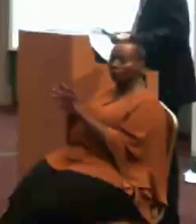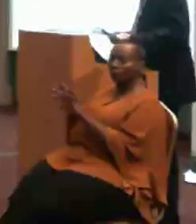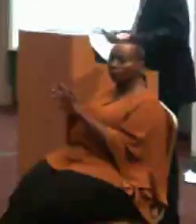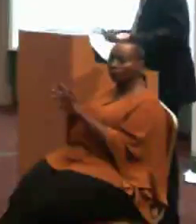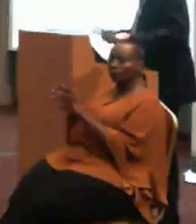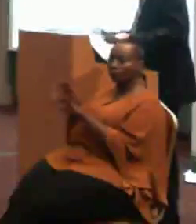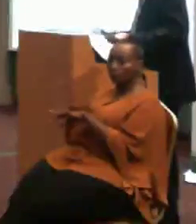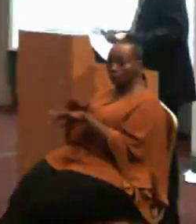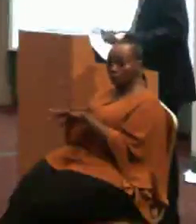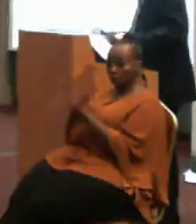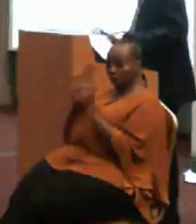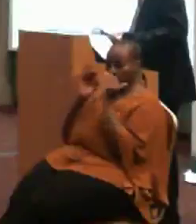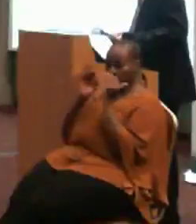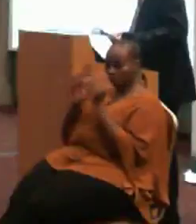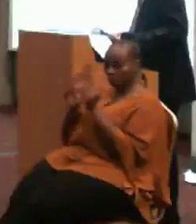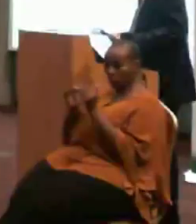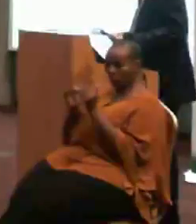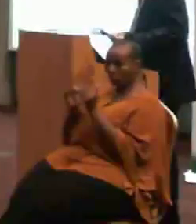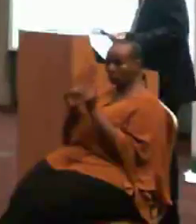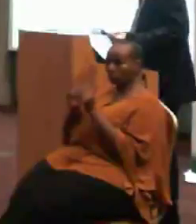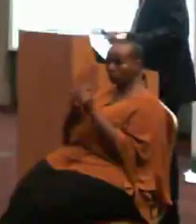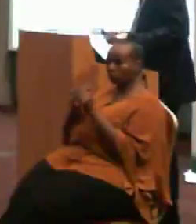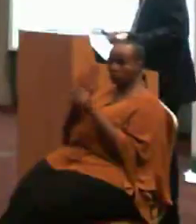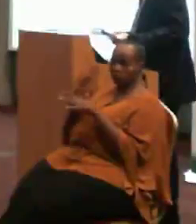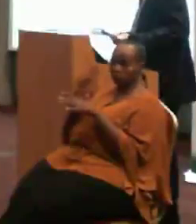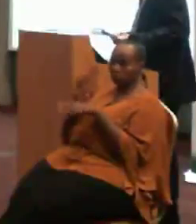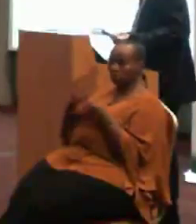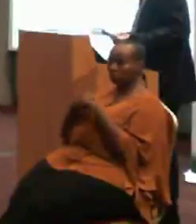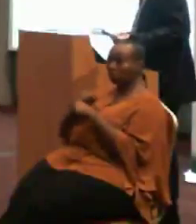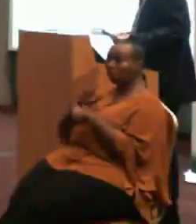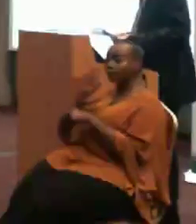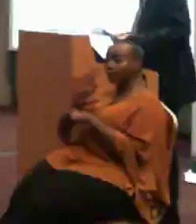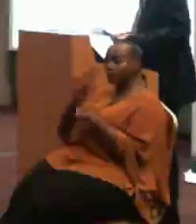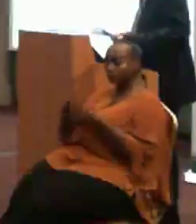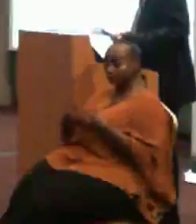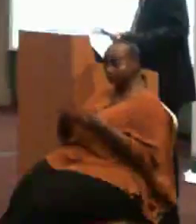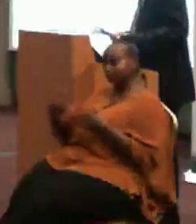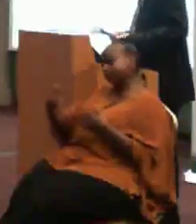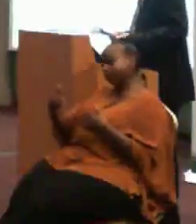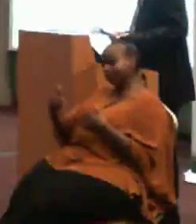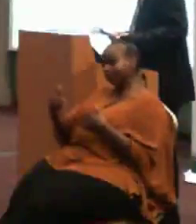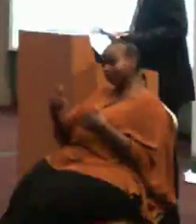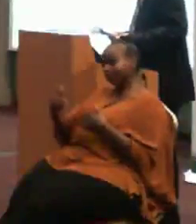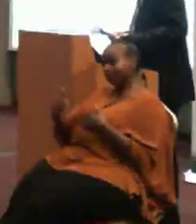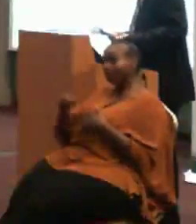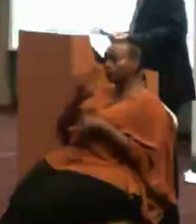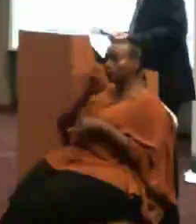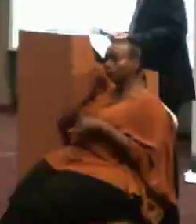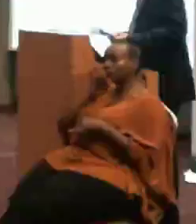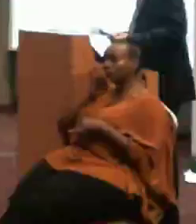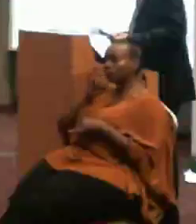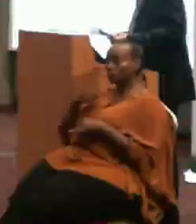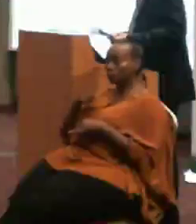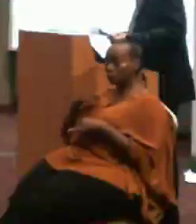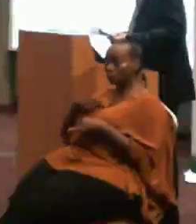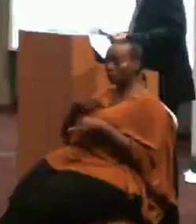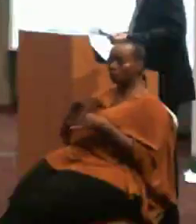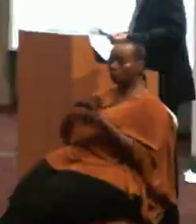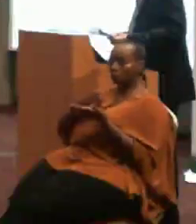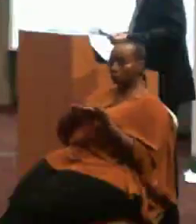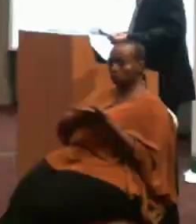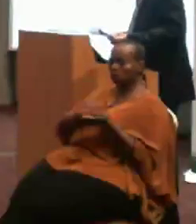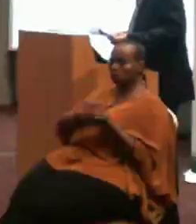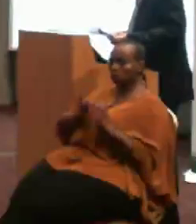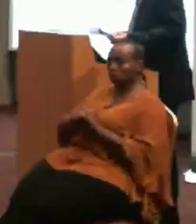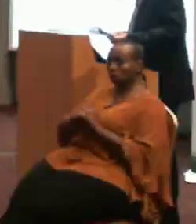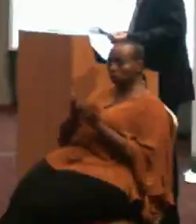especially if you're looking forward for 5 years or more on an MYP type of cycle, that where the cost can also